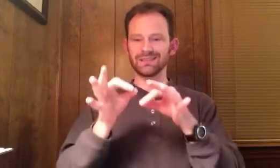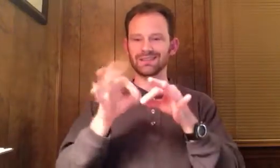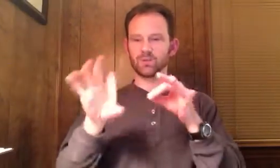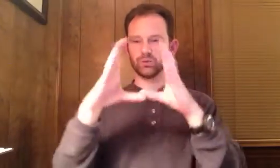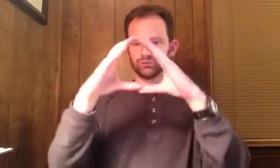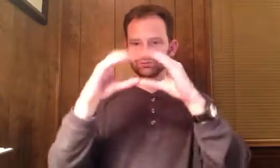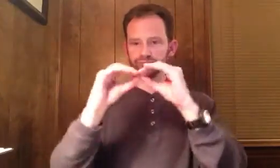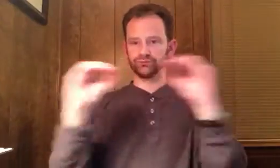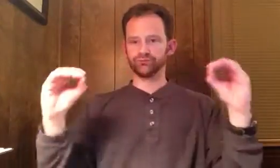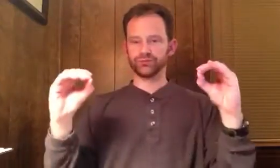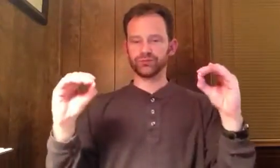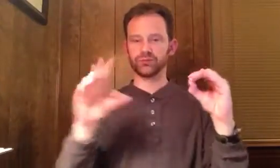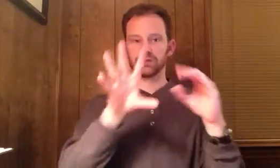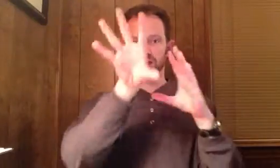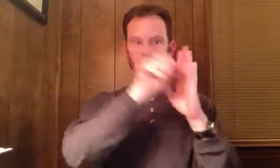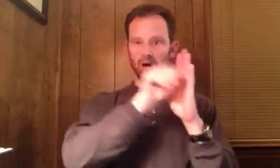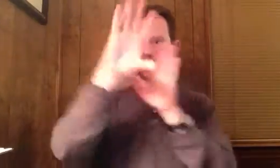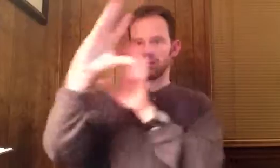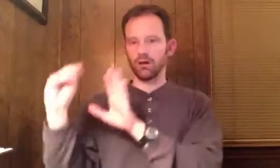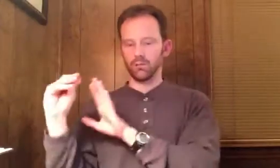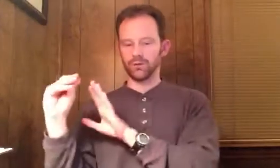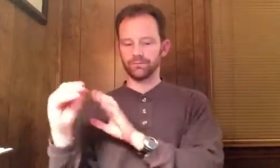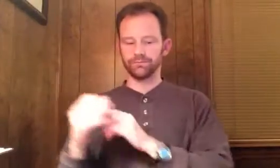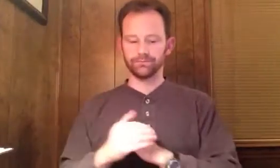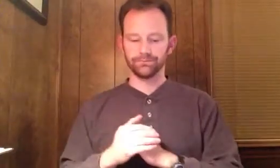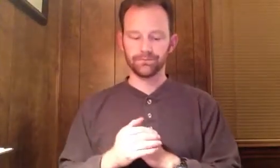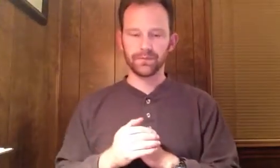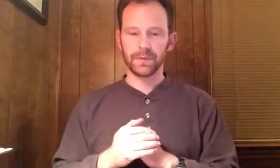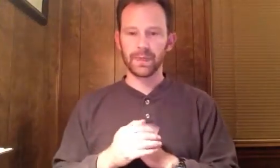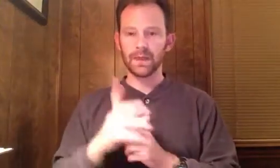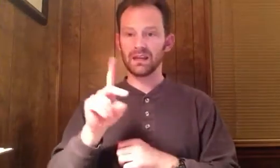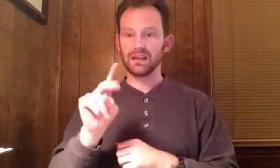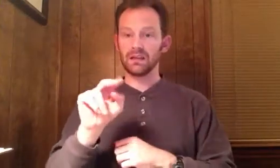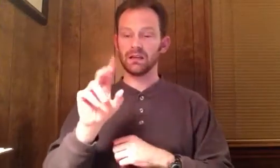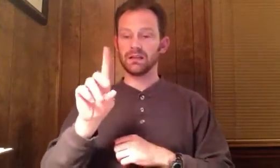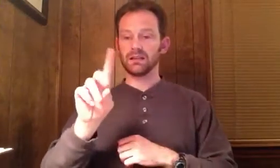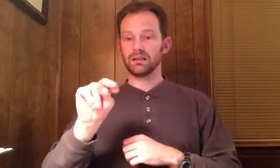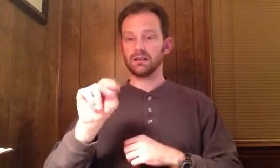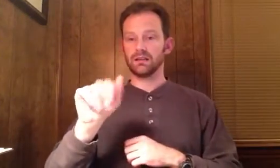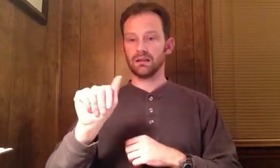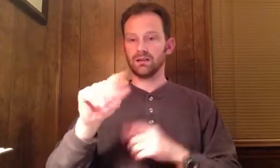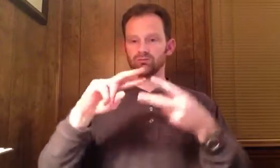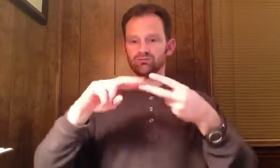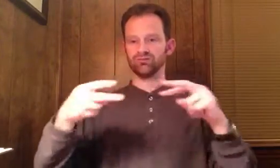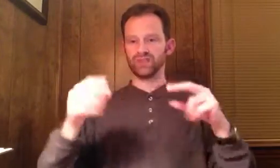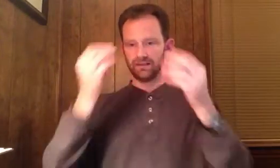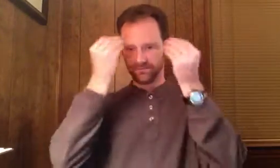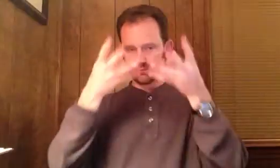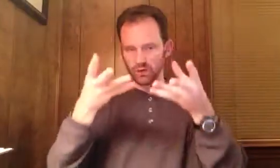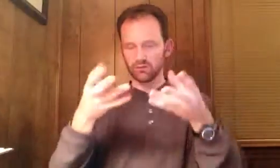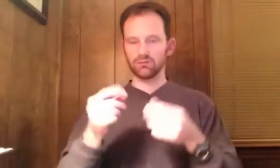all of its parts. It duplicates its DNA, and the two new cells, they're called daughter